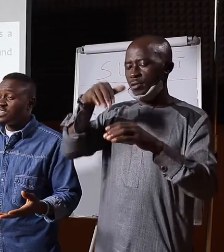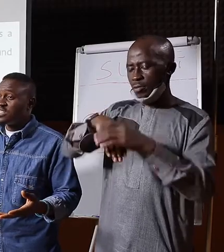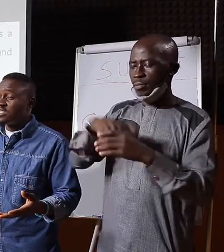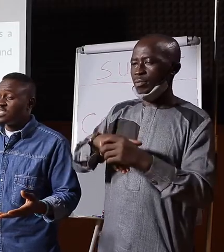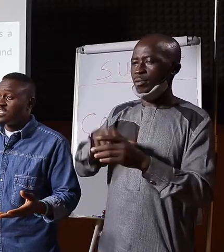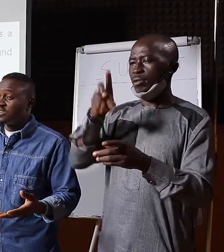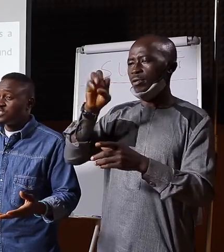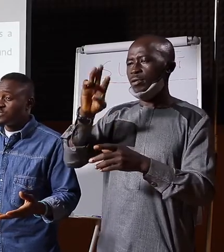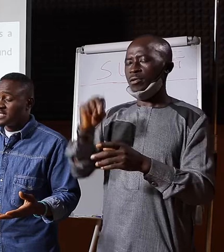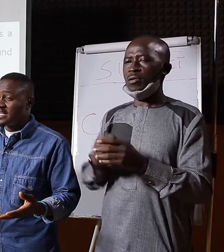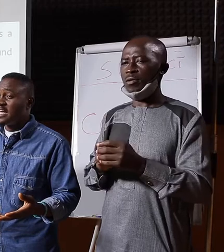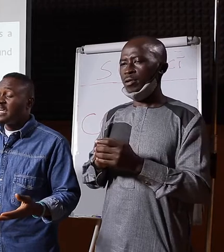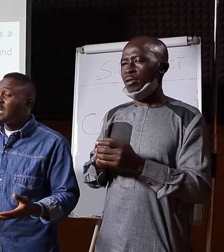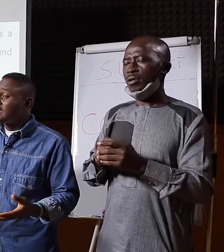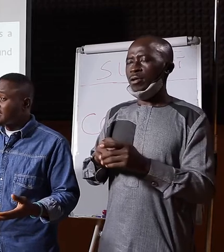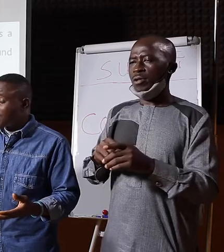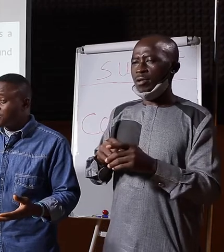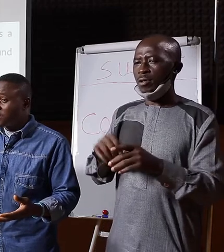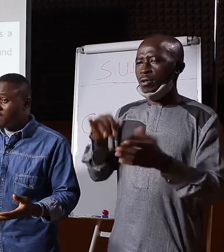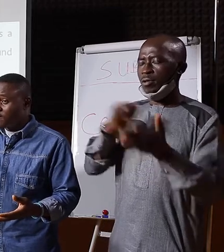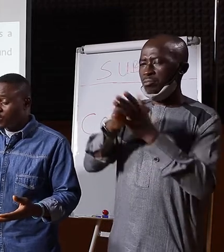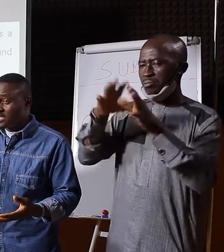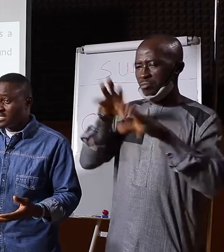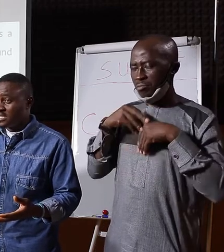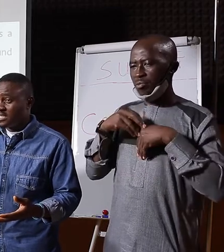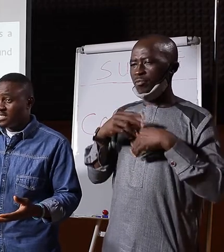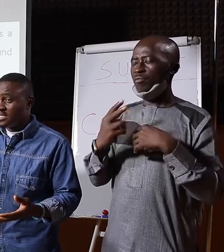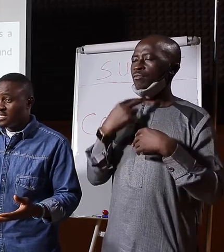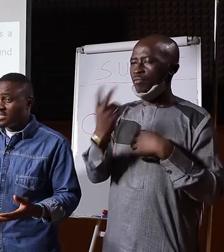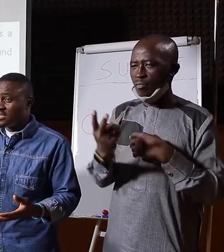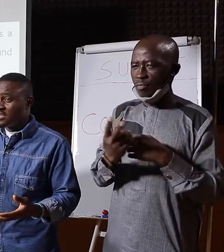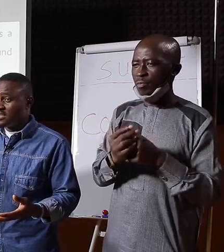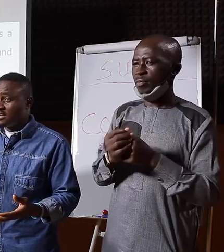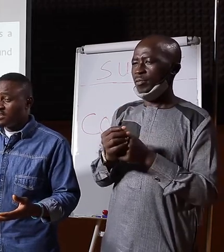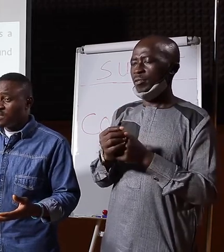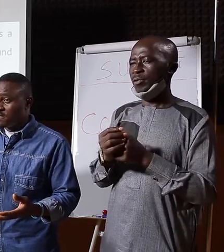in such a way that it accepts my voice,